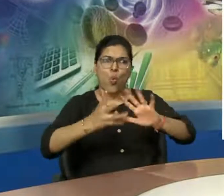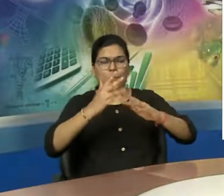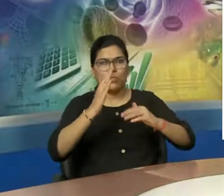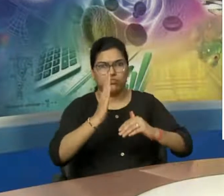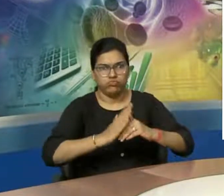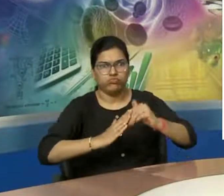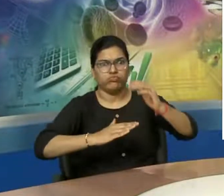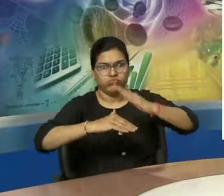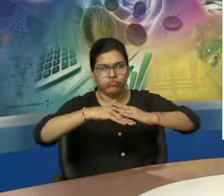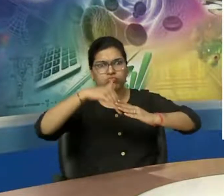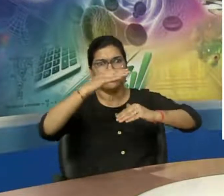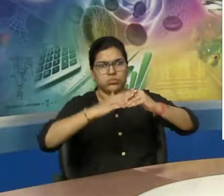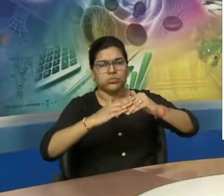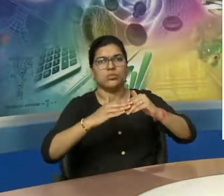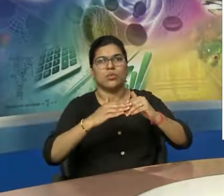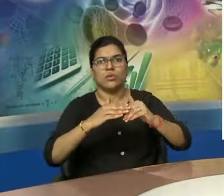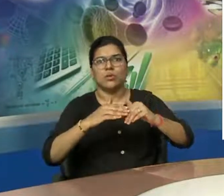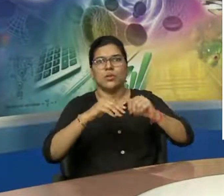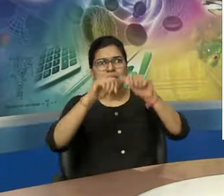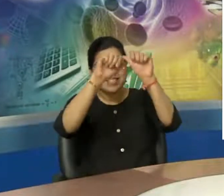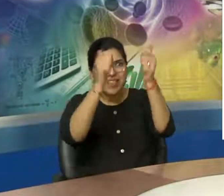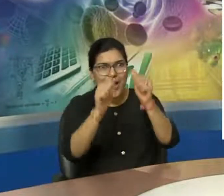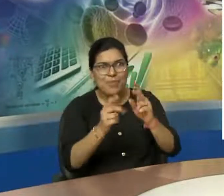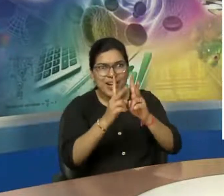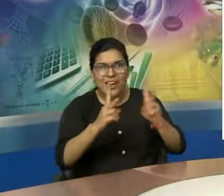Let us now understand another term, adaptation.